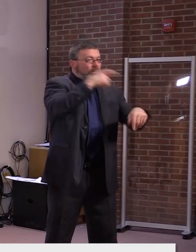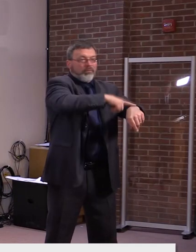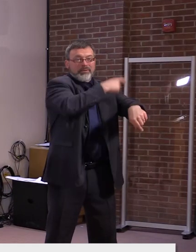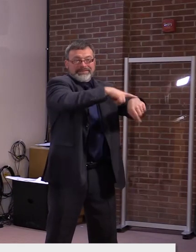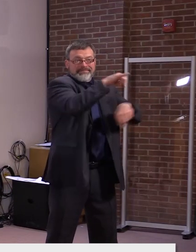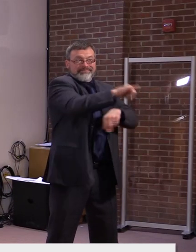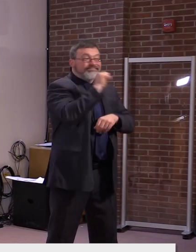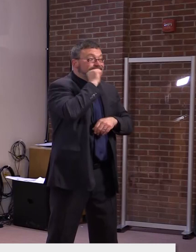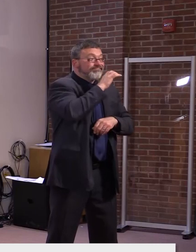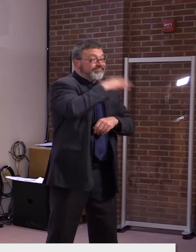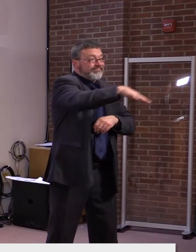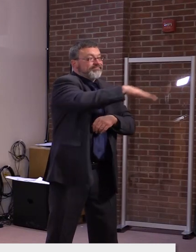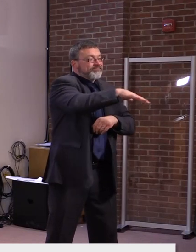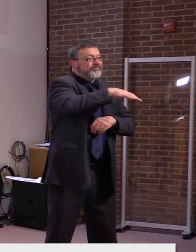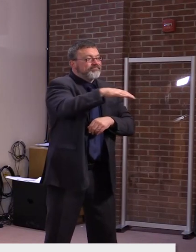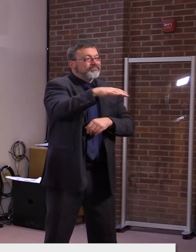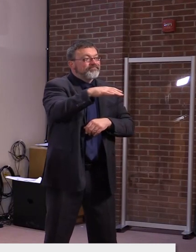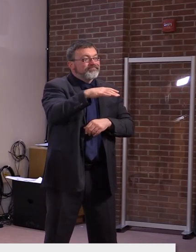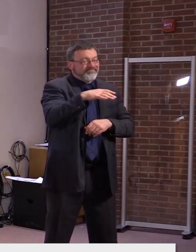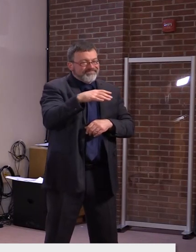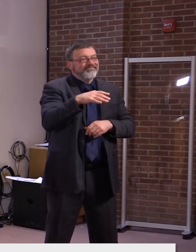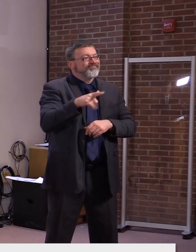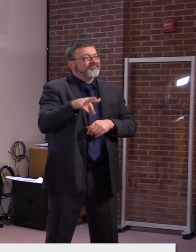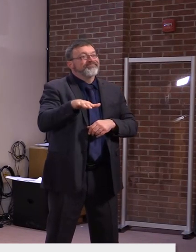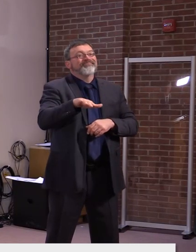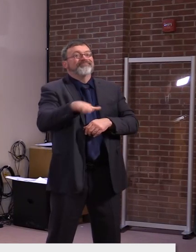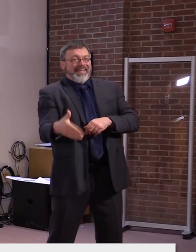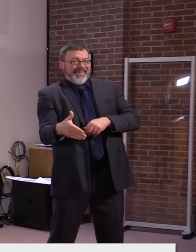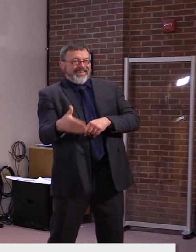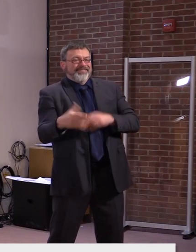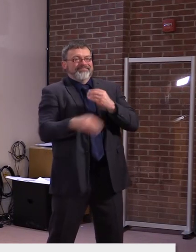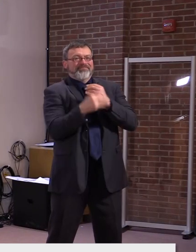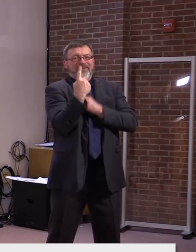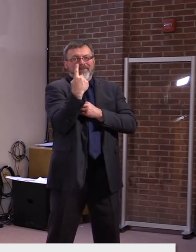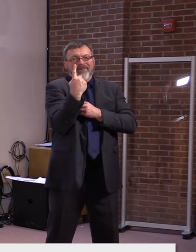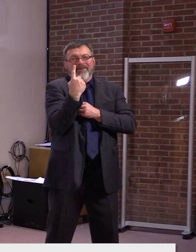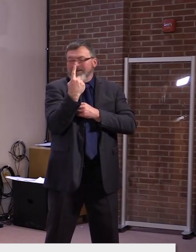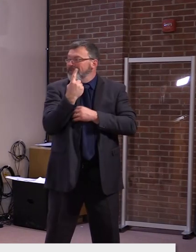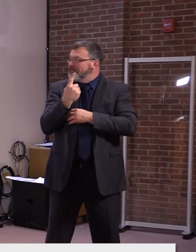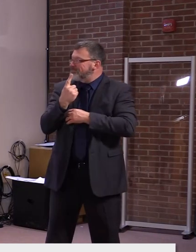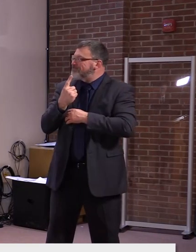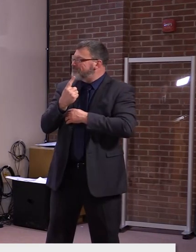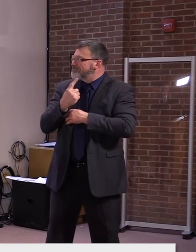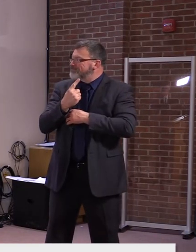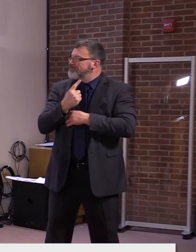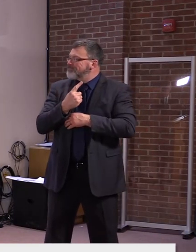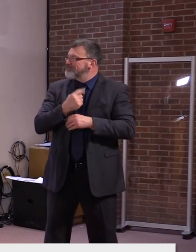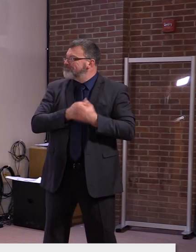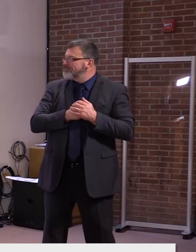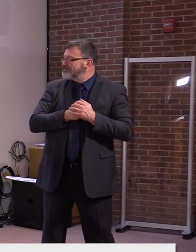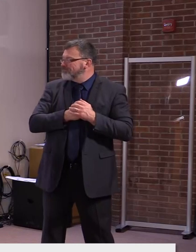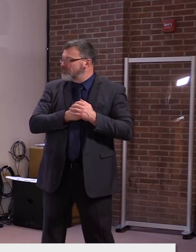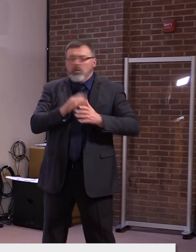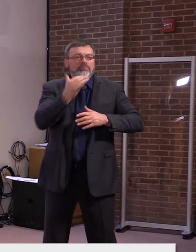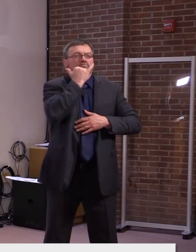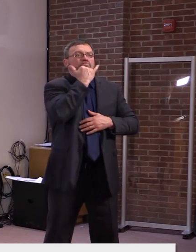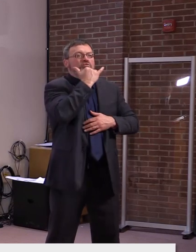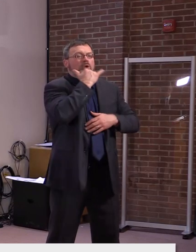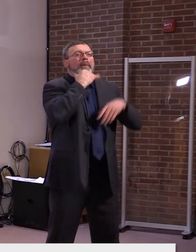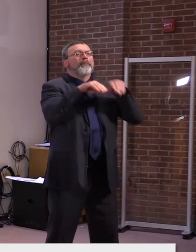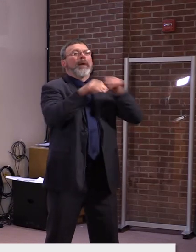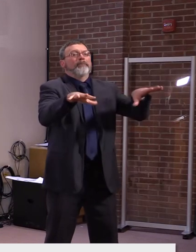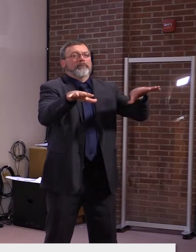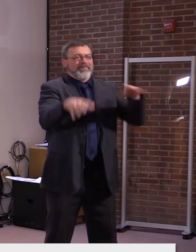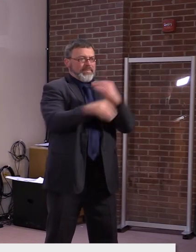outbreak from last week. But overall, the case counts are stable, if not decreasing, with 150 total cases this